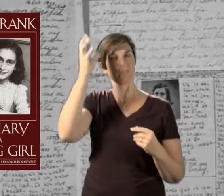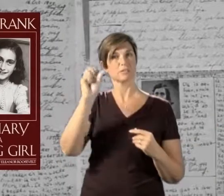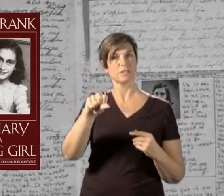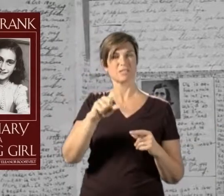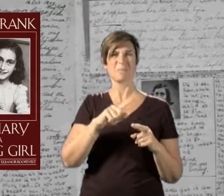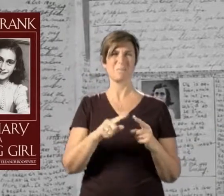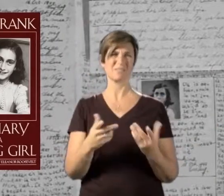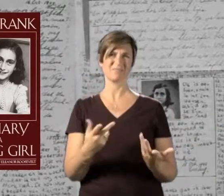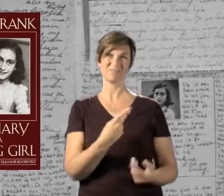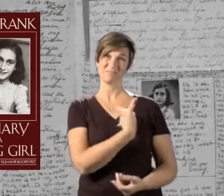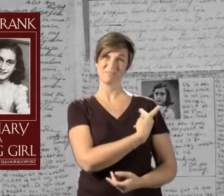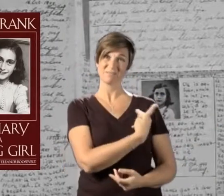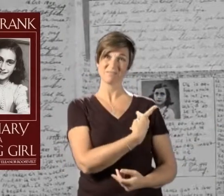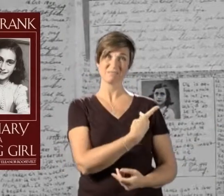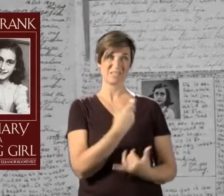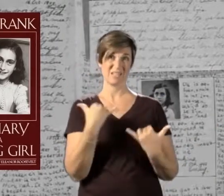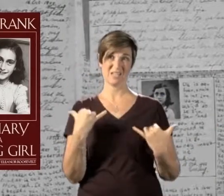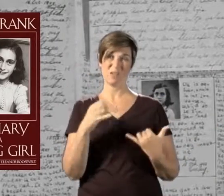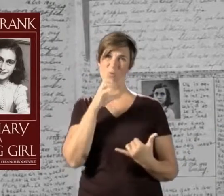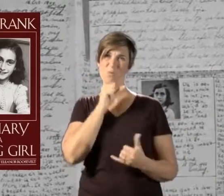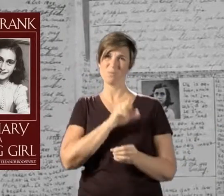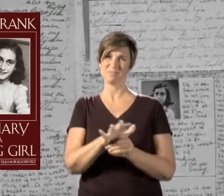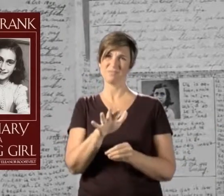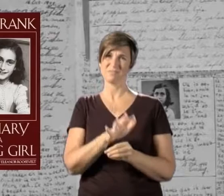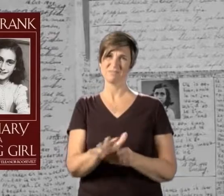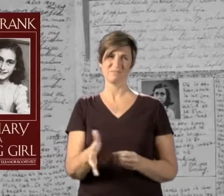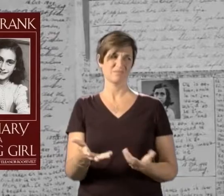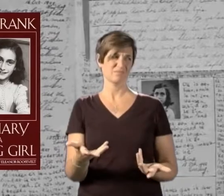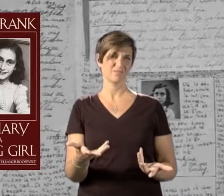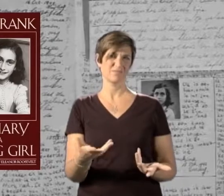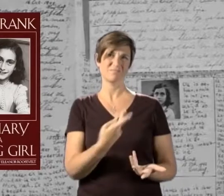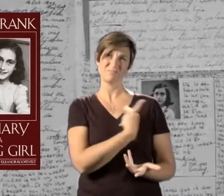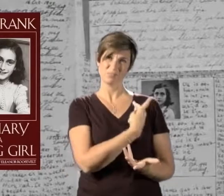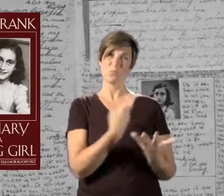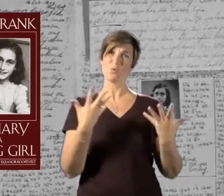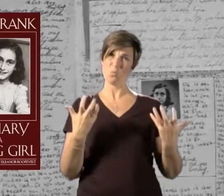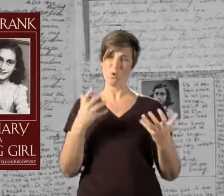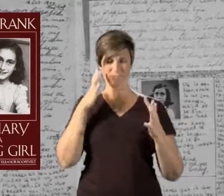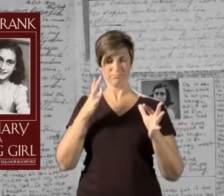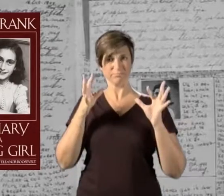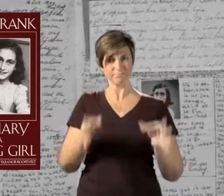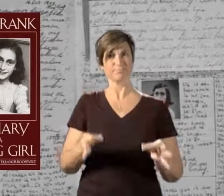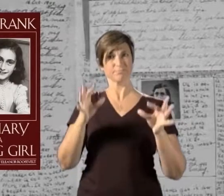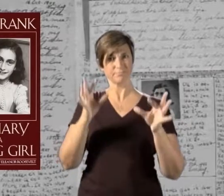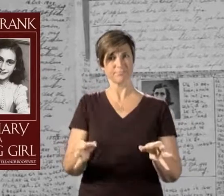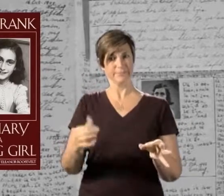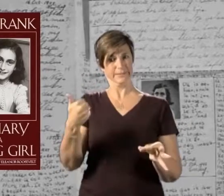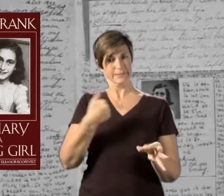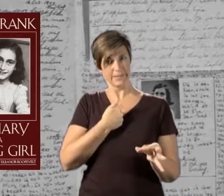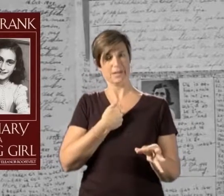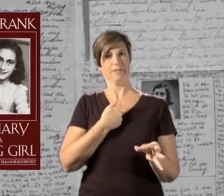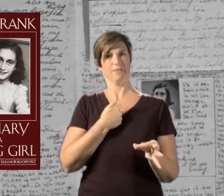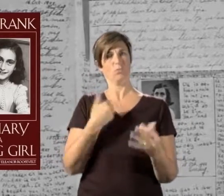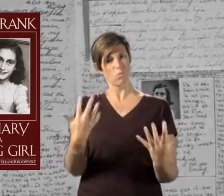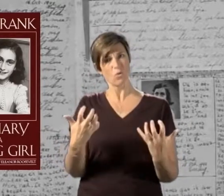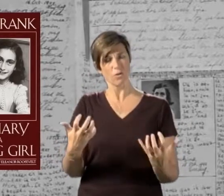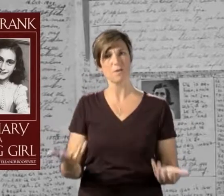But when you're as old as we are, you do want to decide just a few things for yourself. You want to be independent